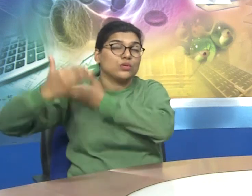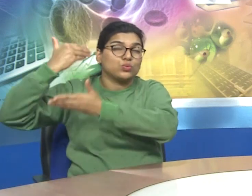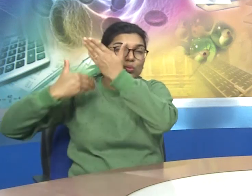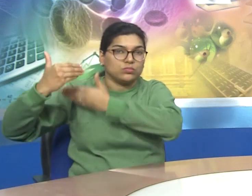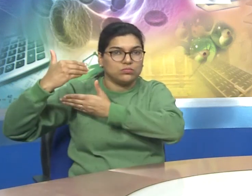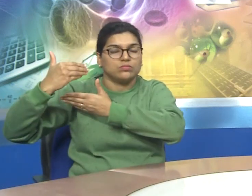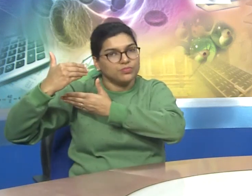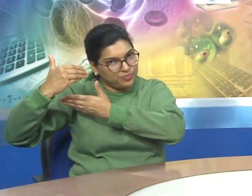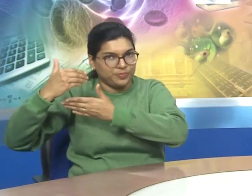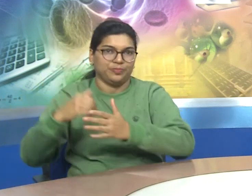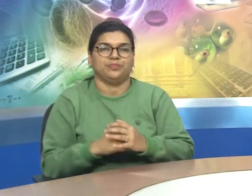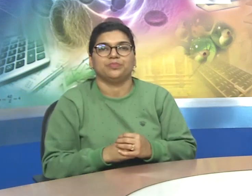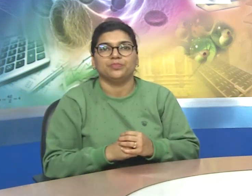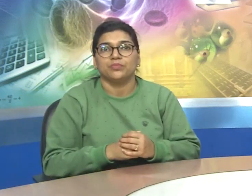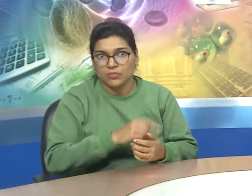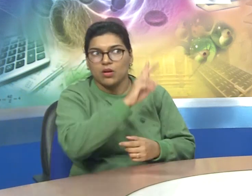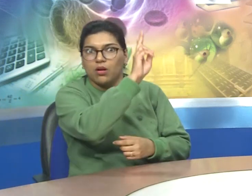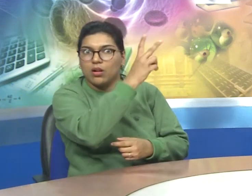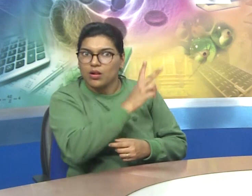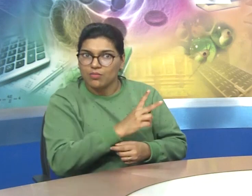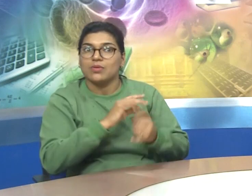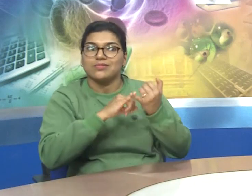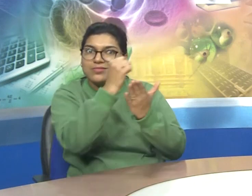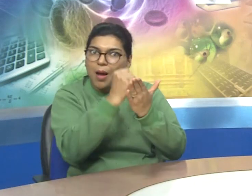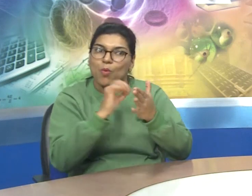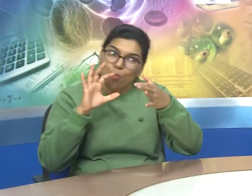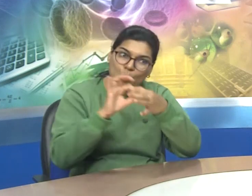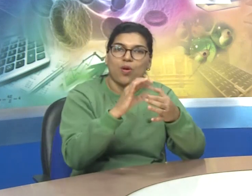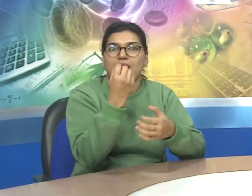So these are the different codes with different subjects.